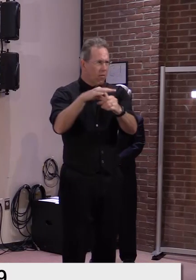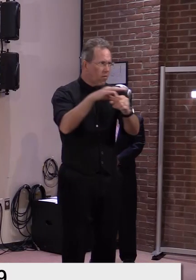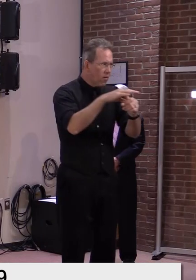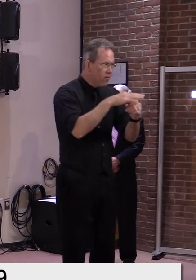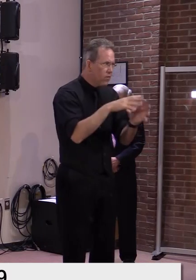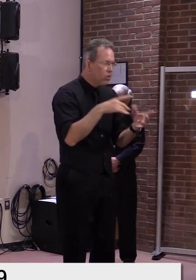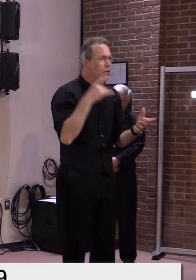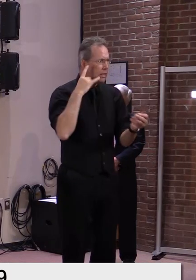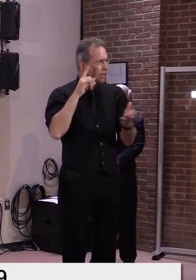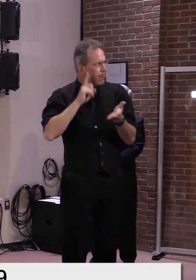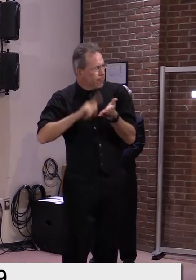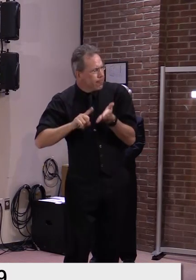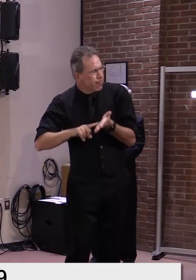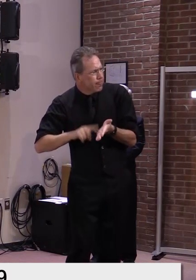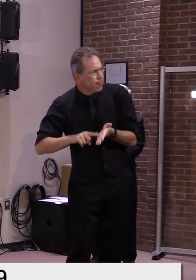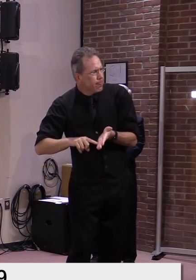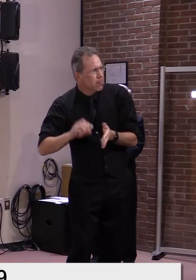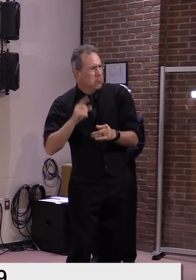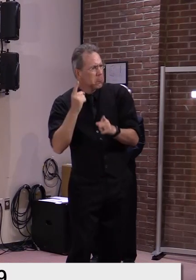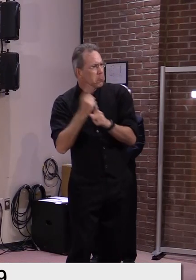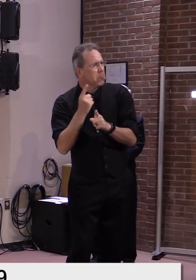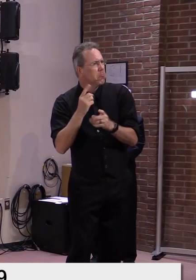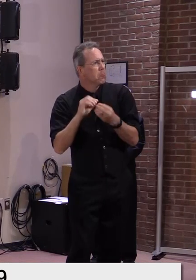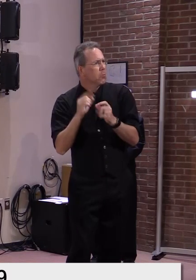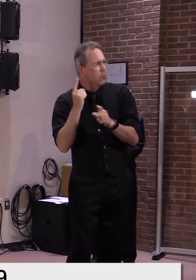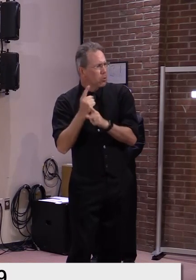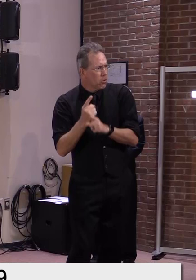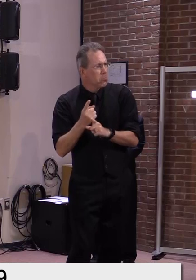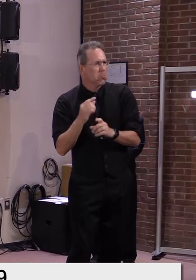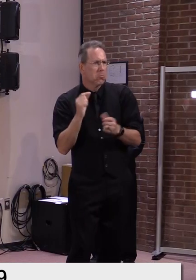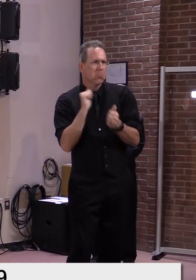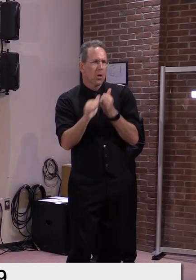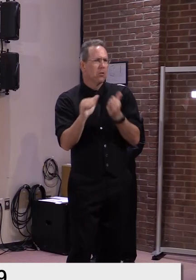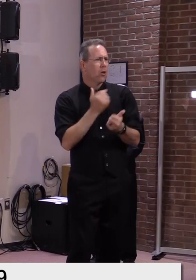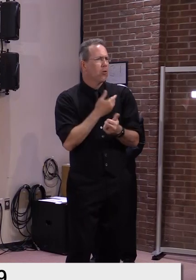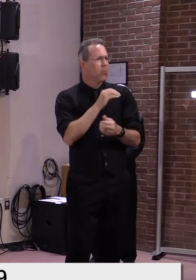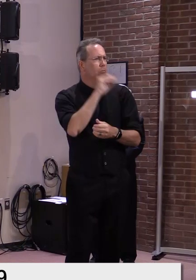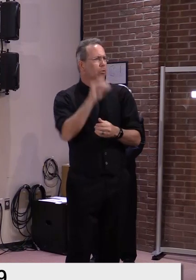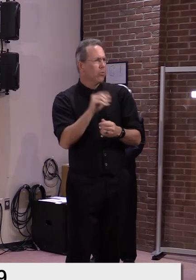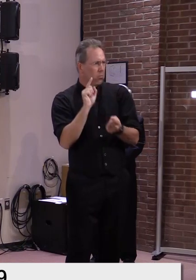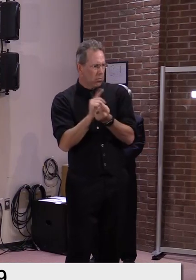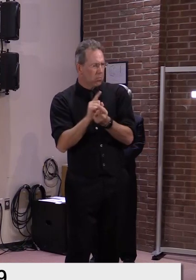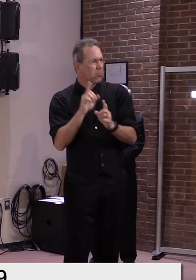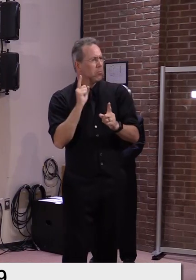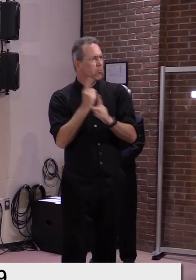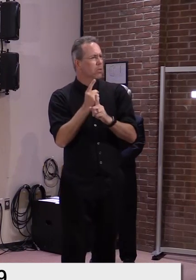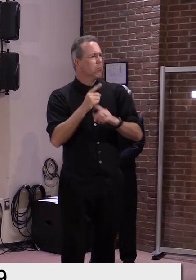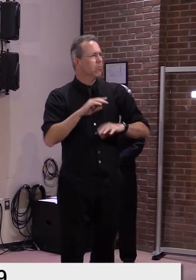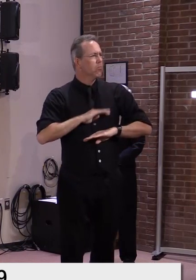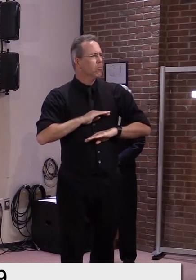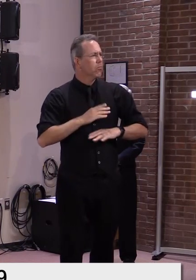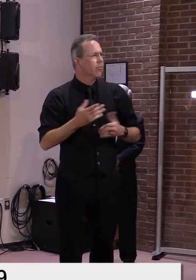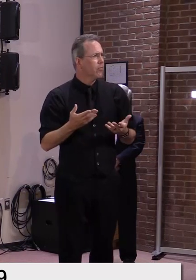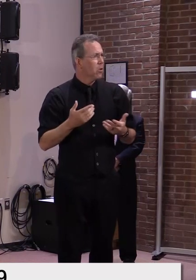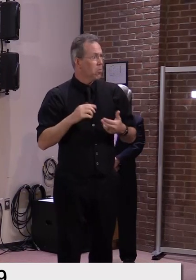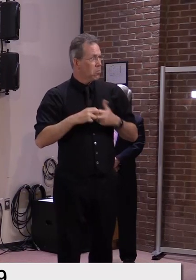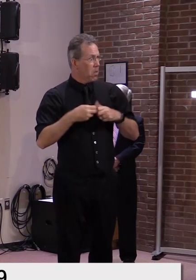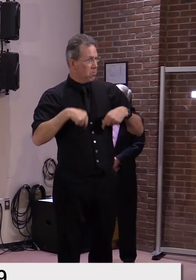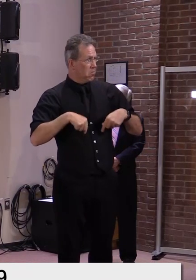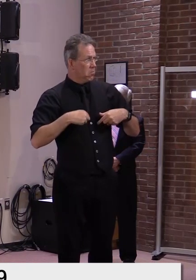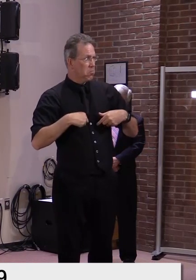100%. So I have no reason to believe that there was any issues in Vermont, but probably a better question for him at this